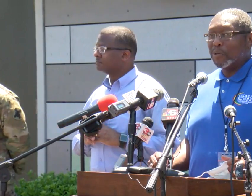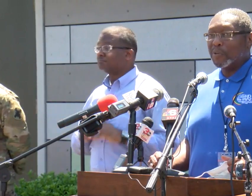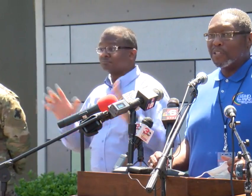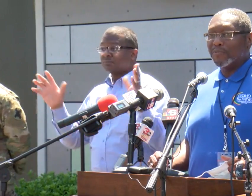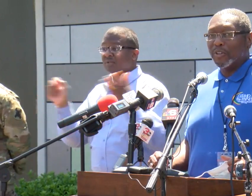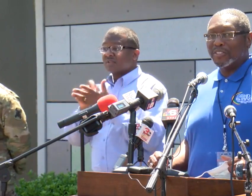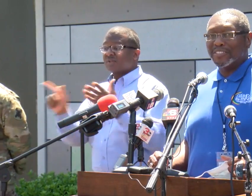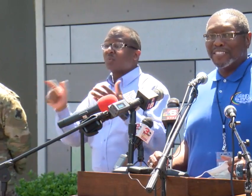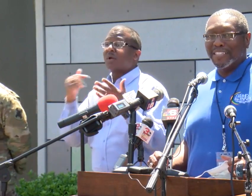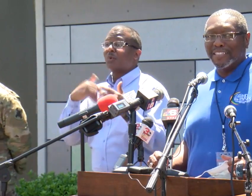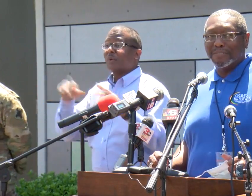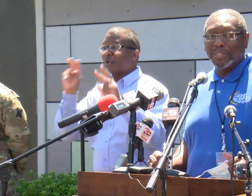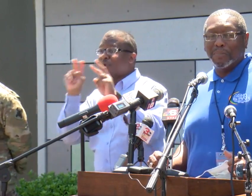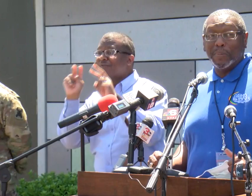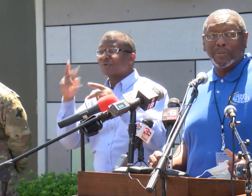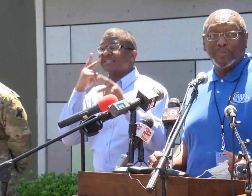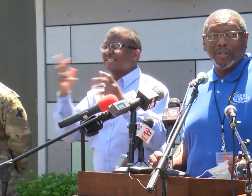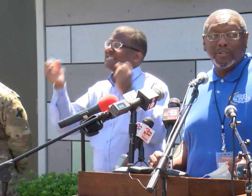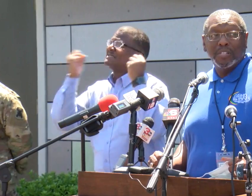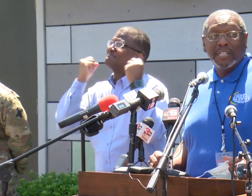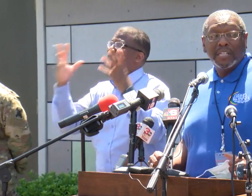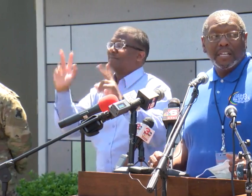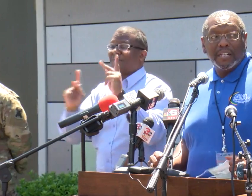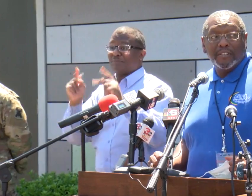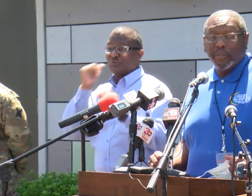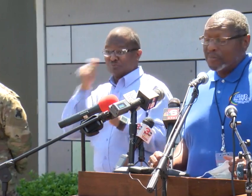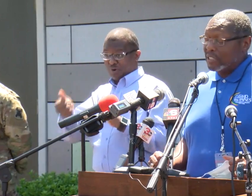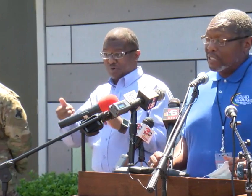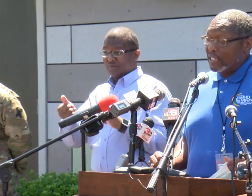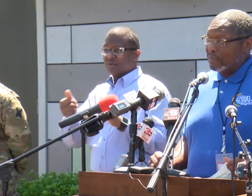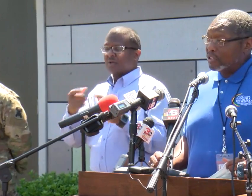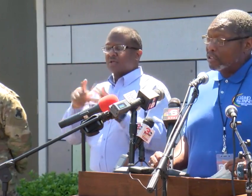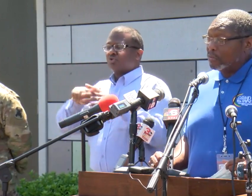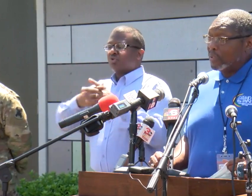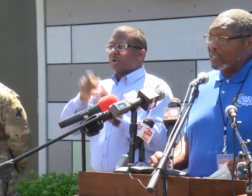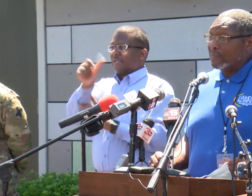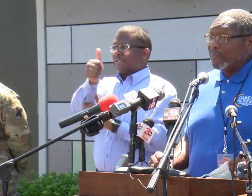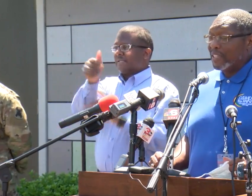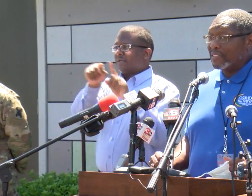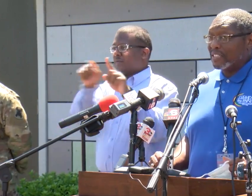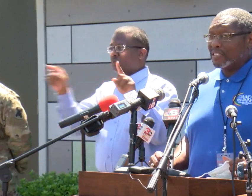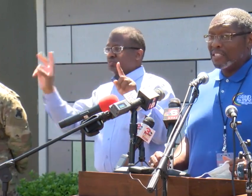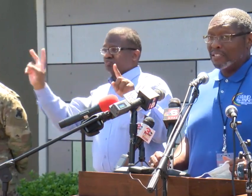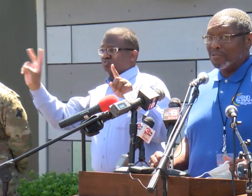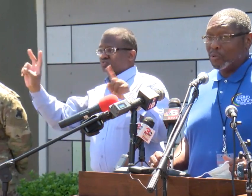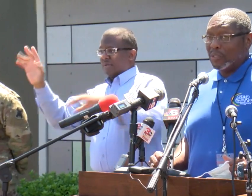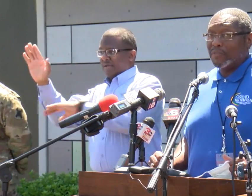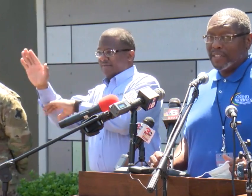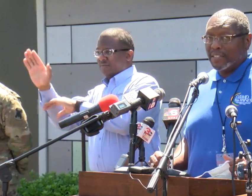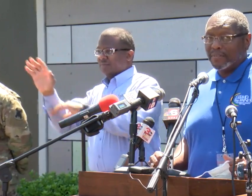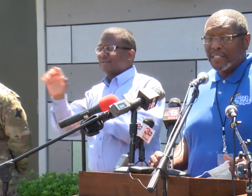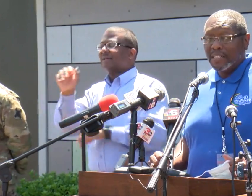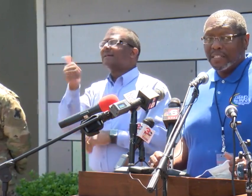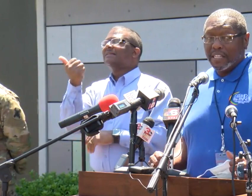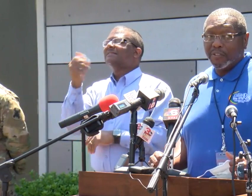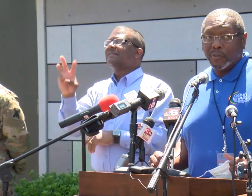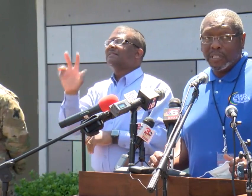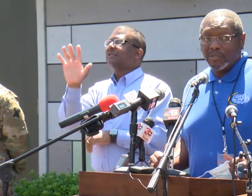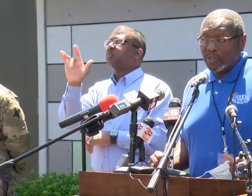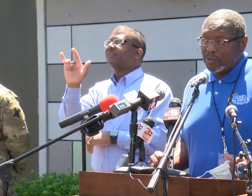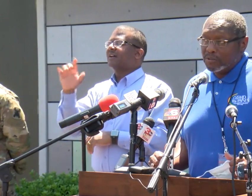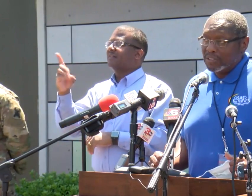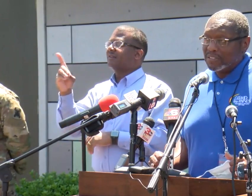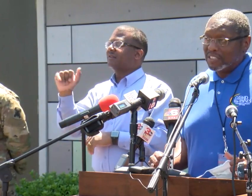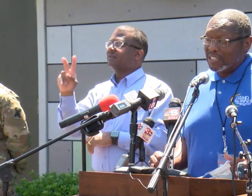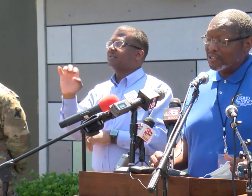That's it. Well, we look forward to seeing as many people tomorrow from 10 a.m. to 2 p.m. at 1625 David